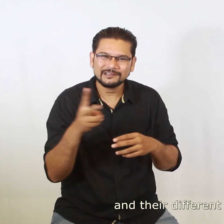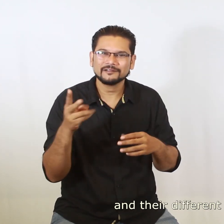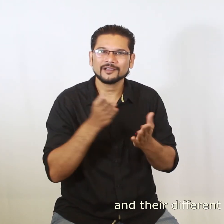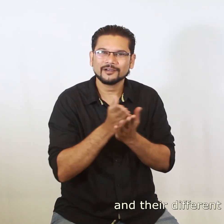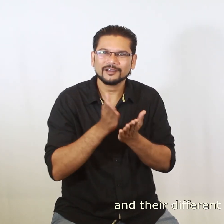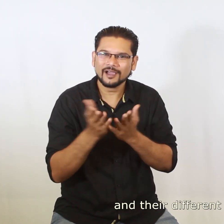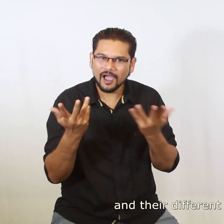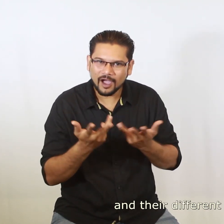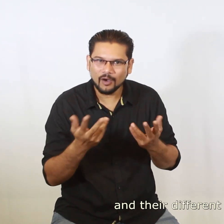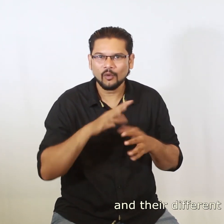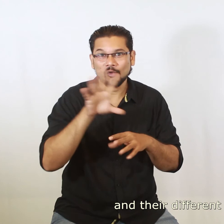And there are different types.